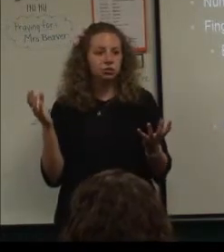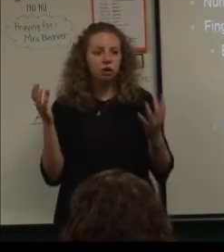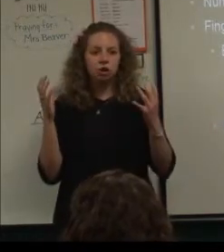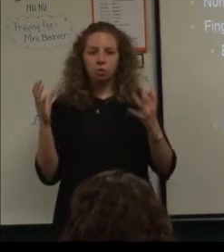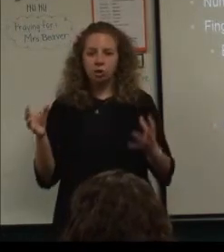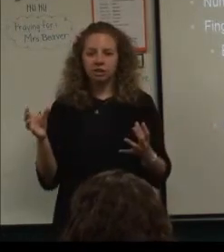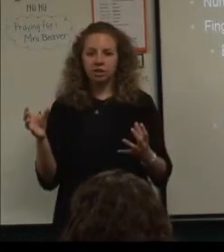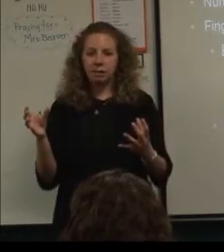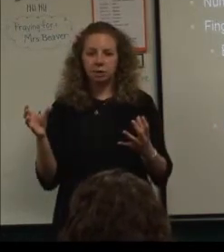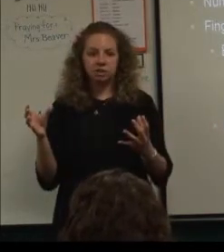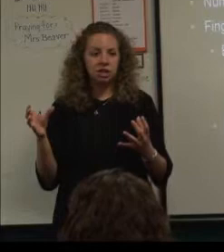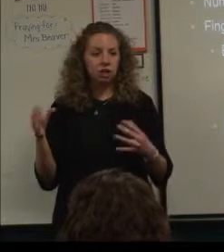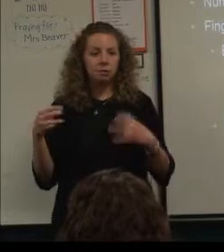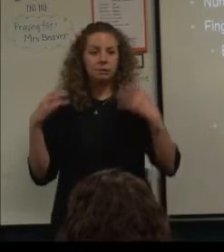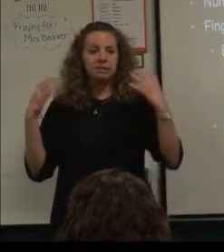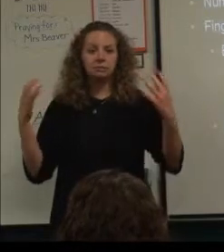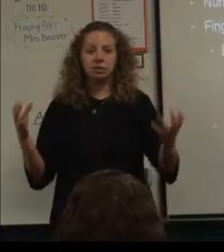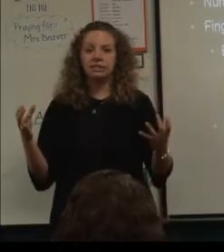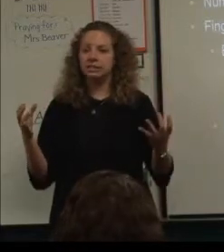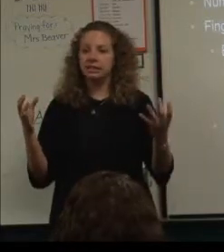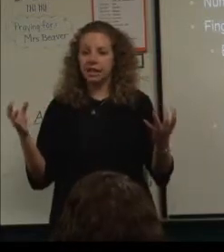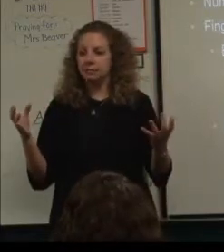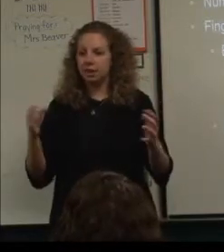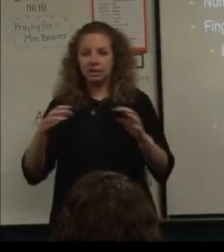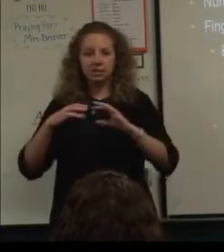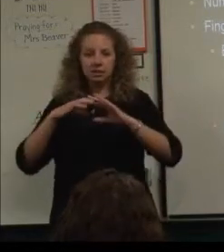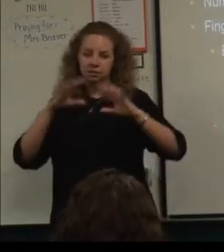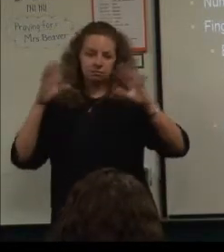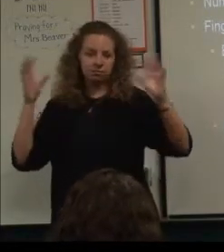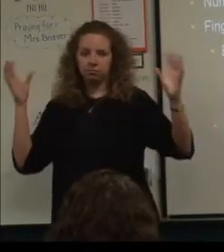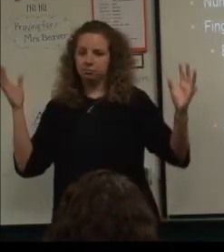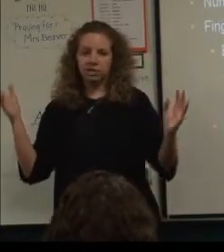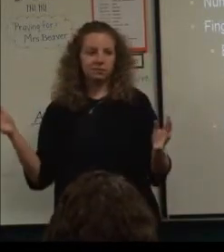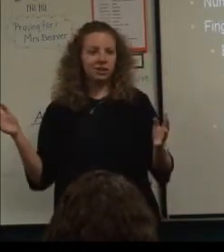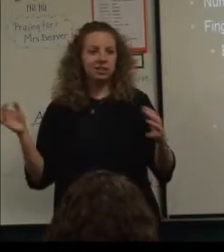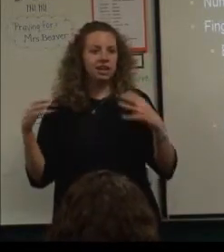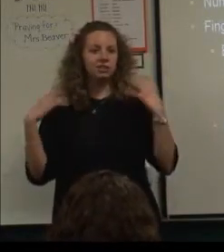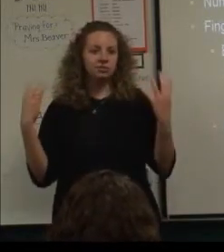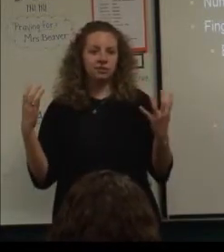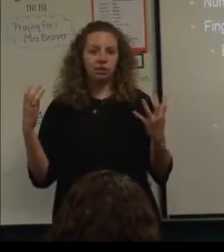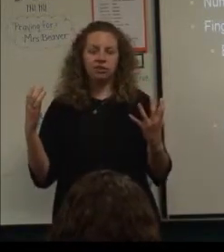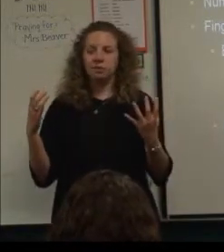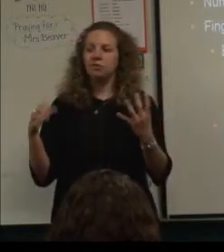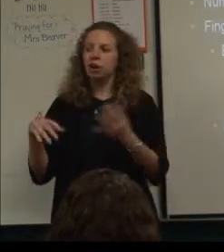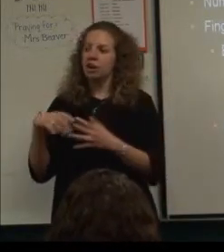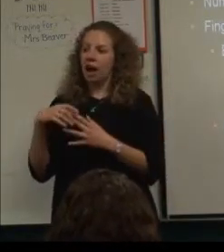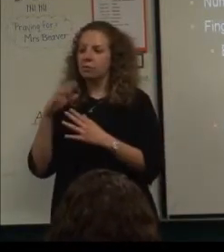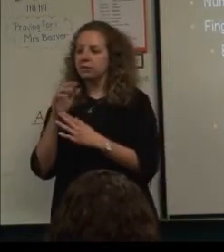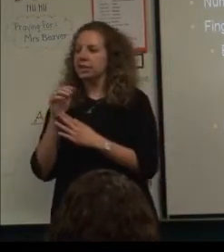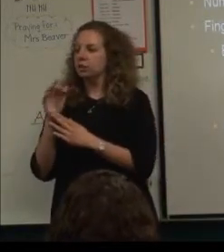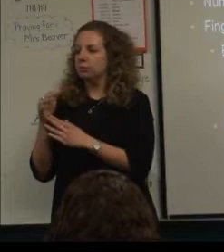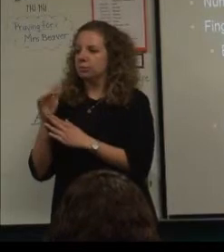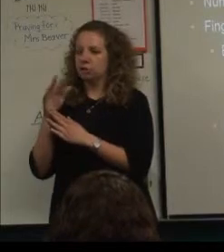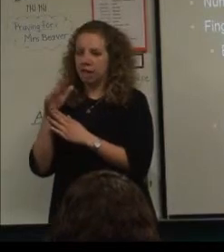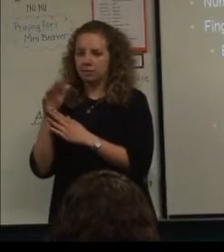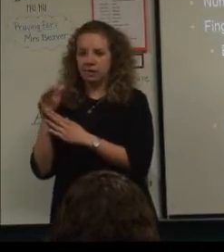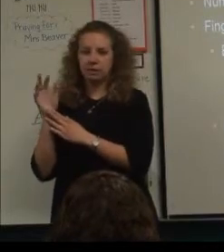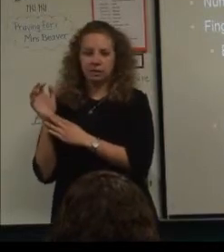new word that that person didn't know, maybe it's somebody's name that's different that you've never heard of before, I would take a little bit more time and explain